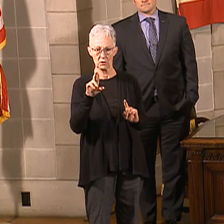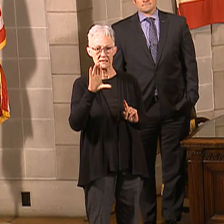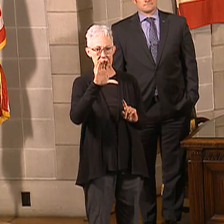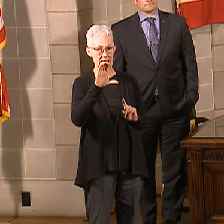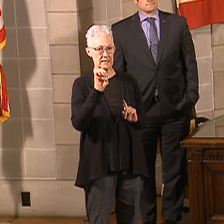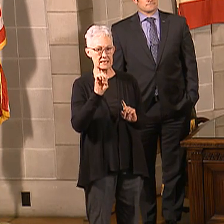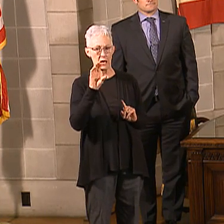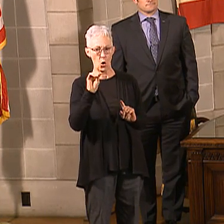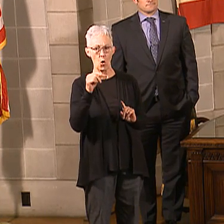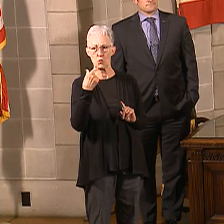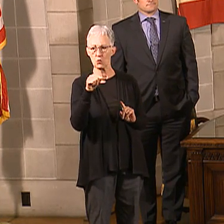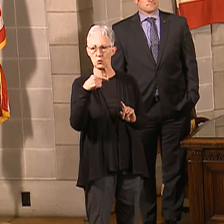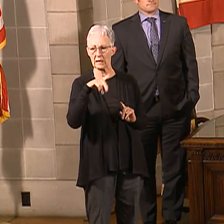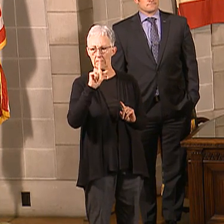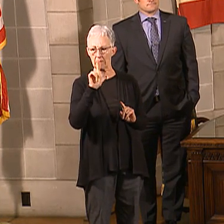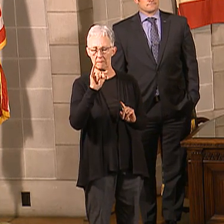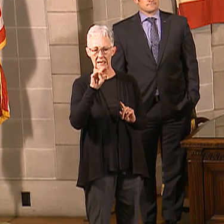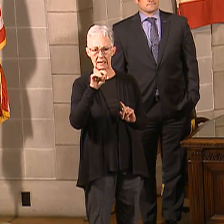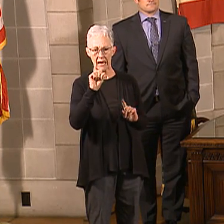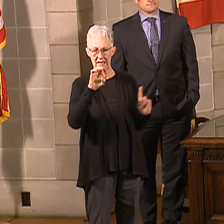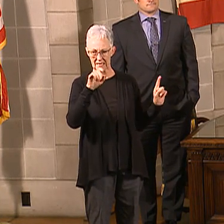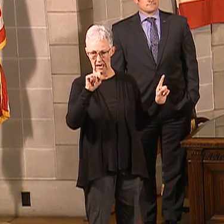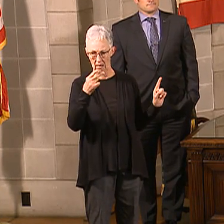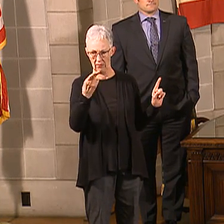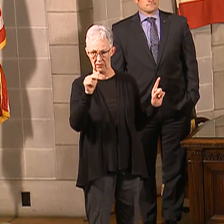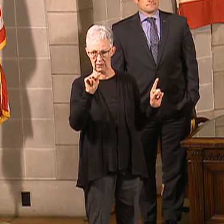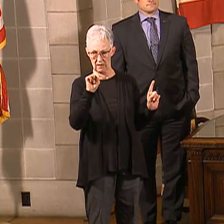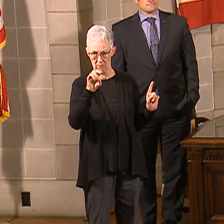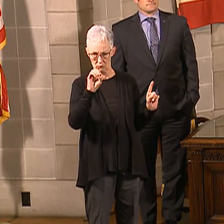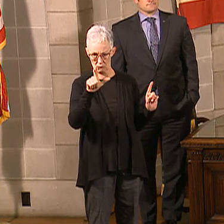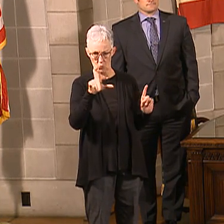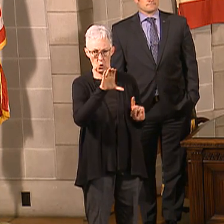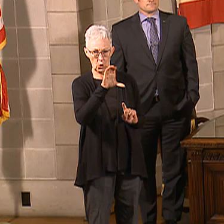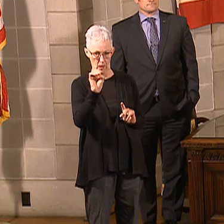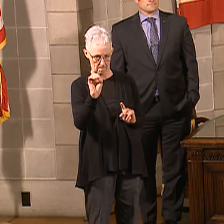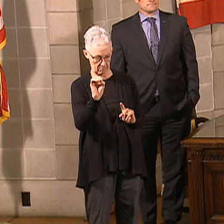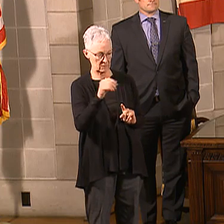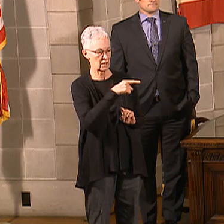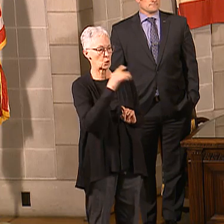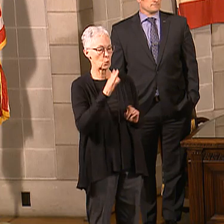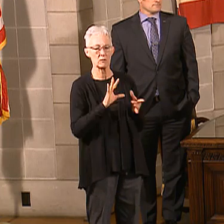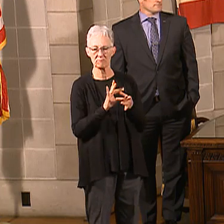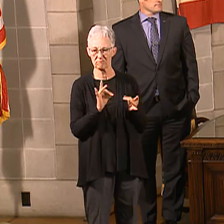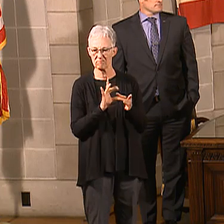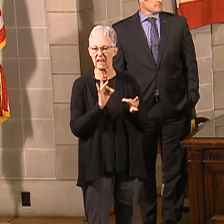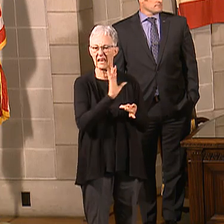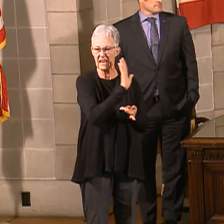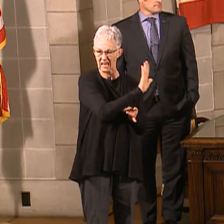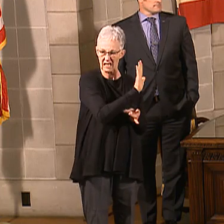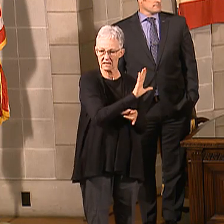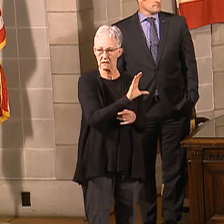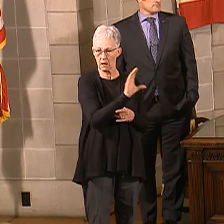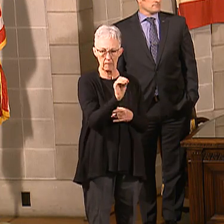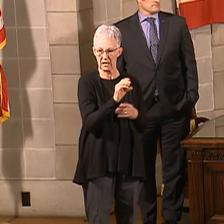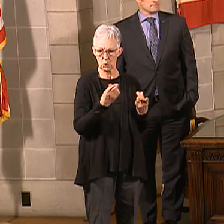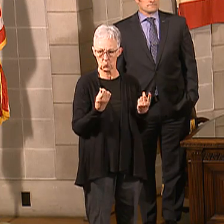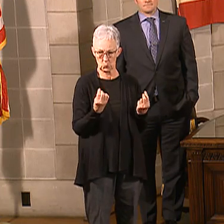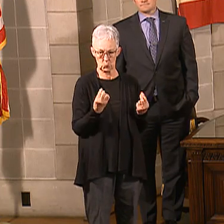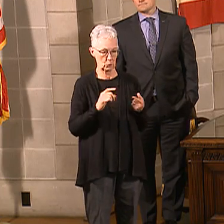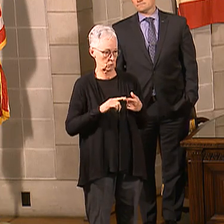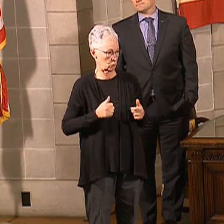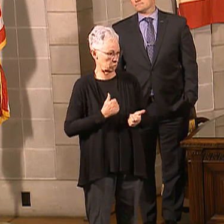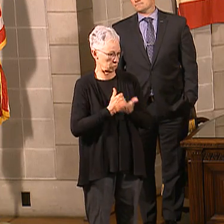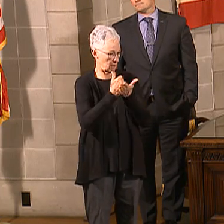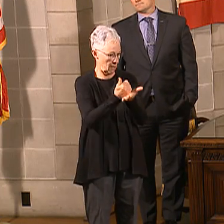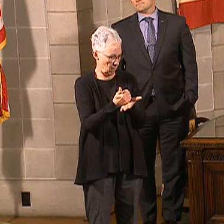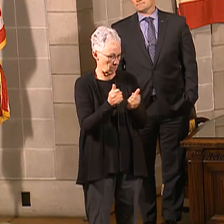Plains. They're an ethanol-based company. We're going to give him a chance to talk about what he is doing with regard to his effort and his company's efforts to help us with